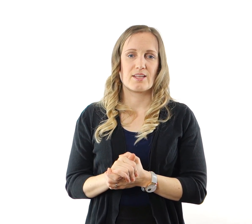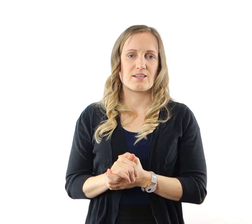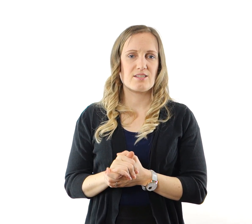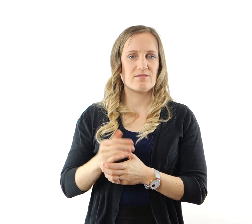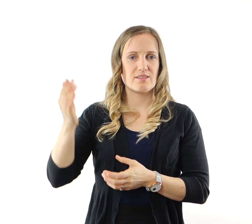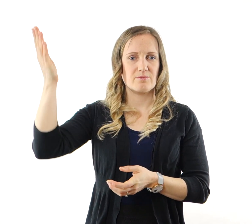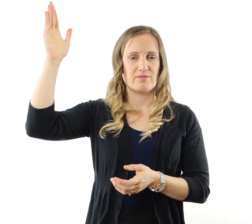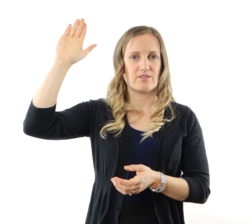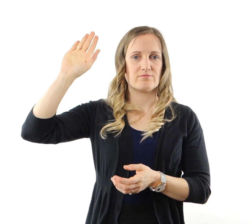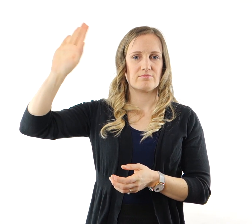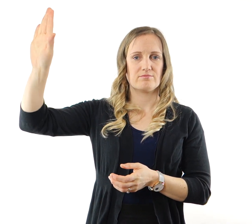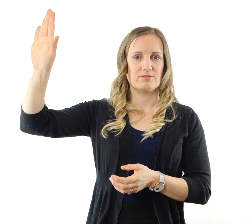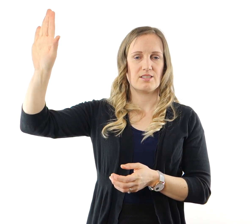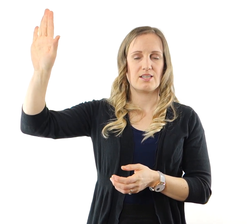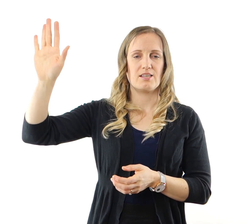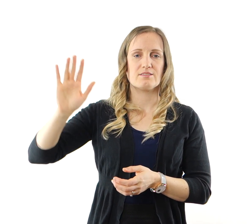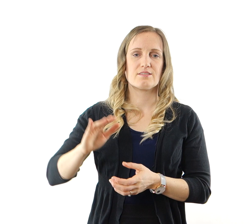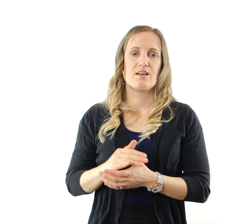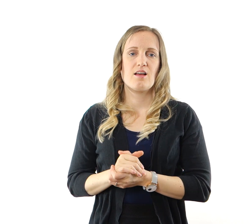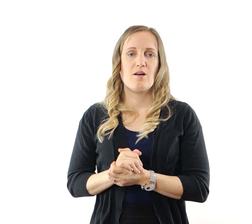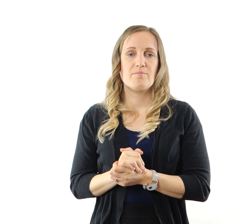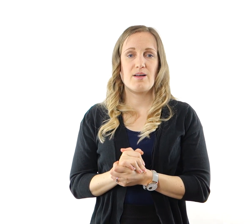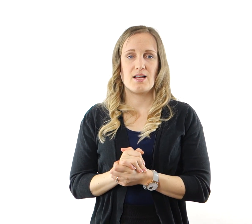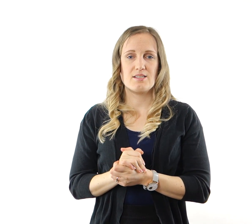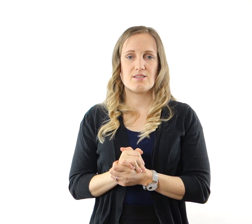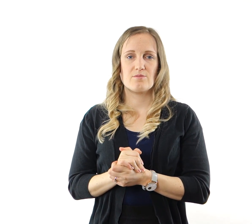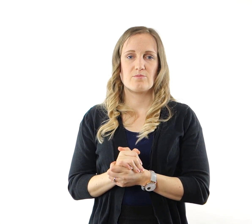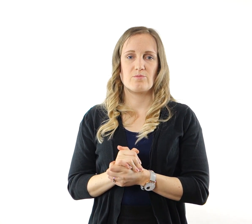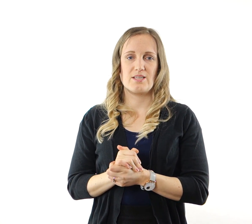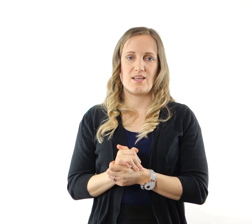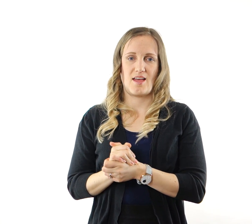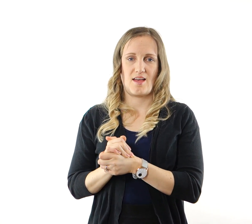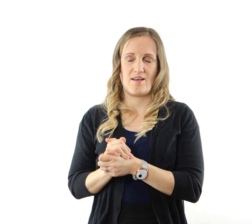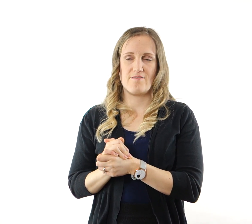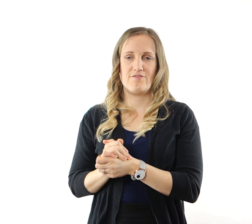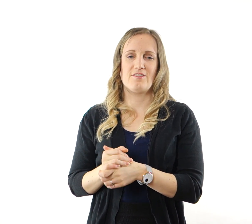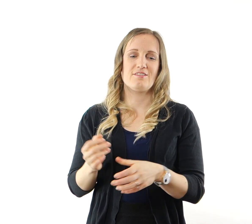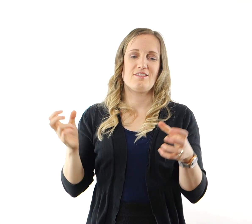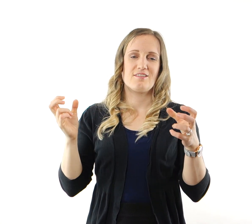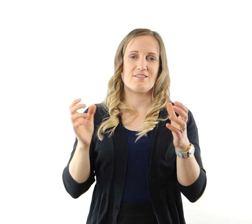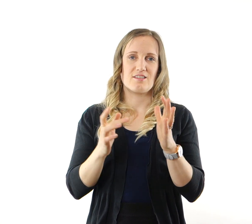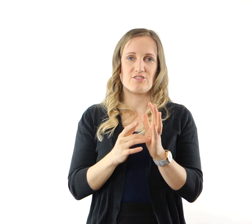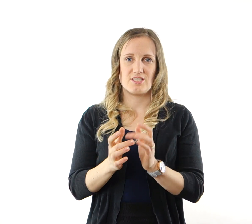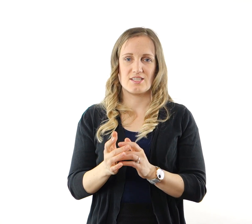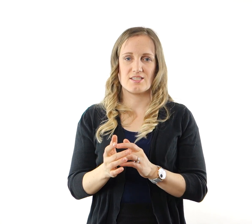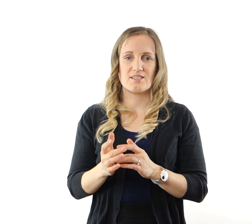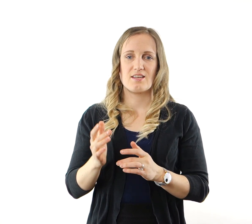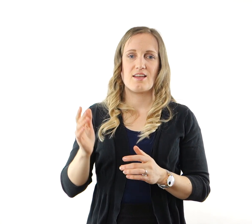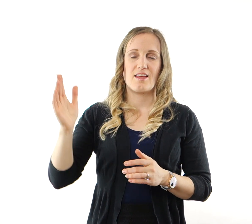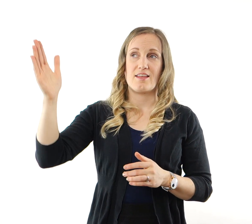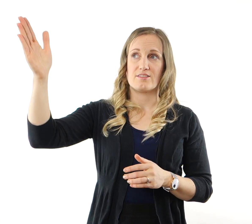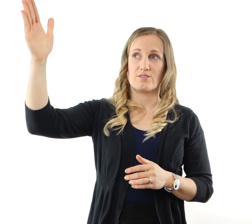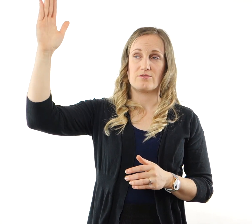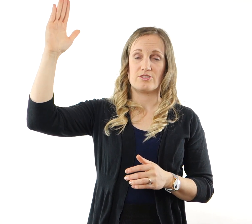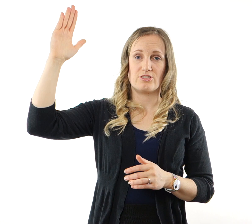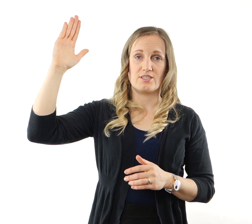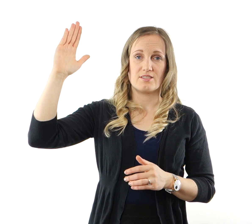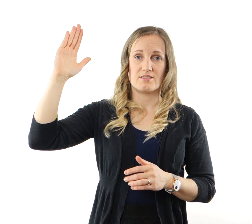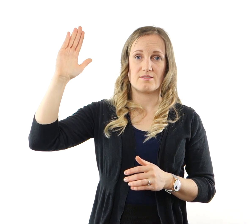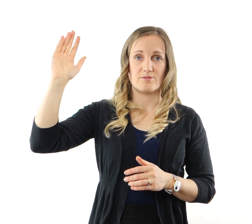actually, I don't think we've done his, but we have done Jesus. And so Jesus, we're